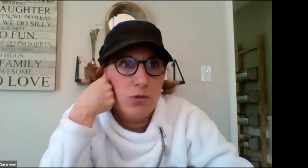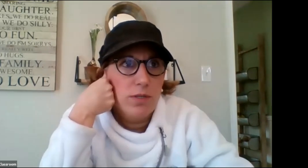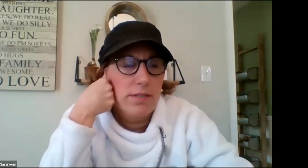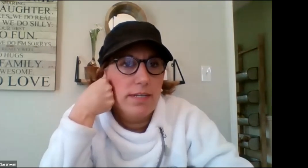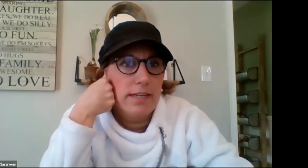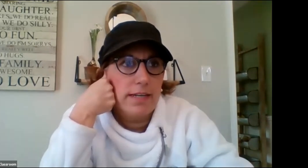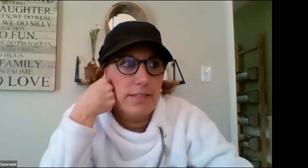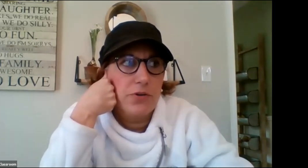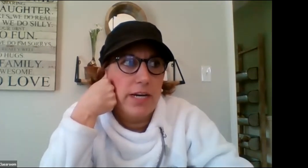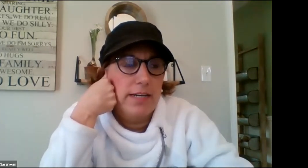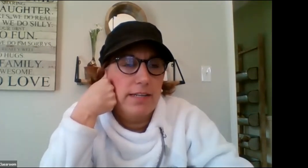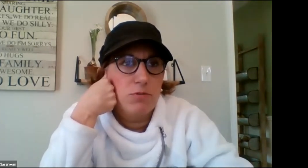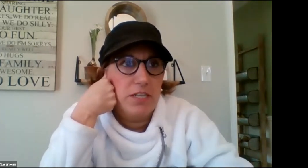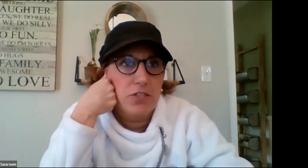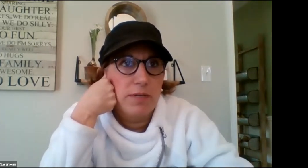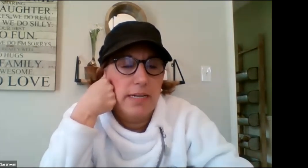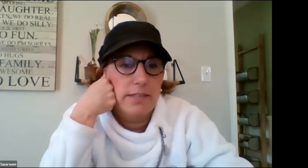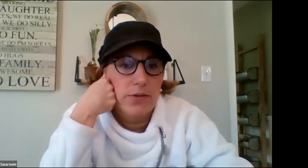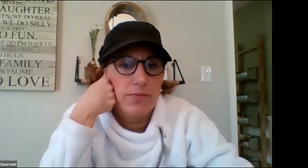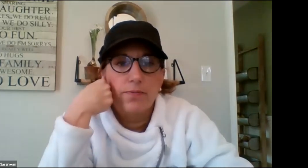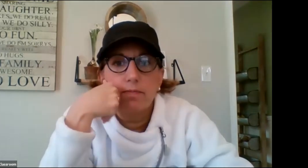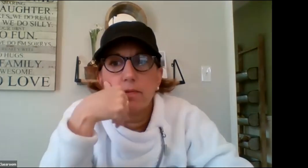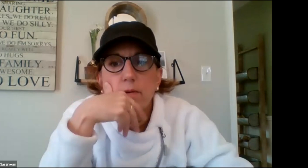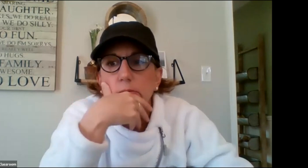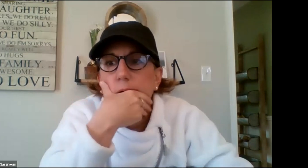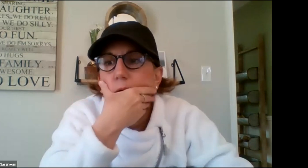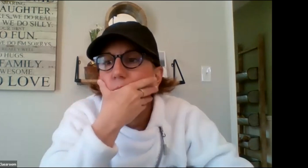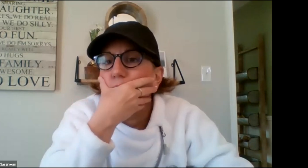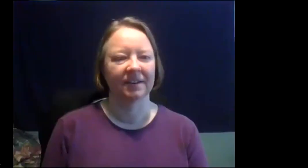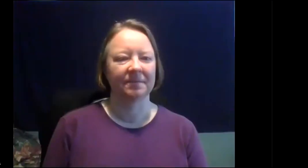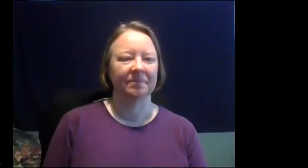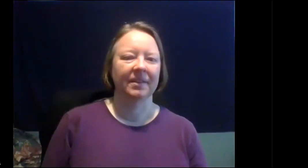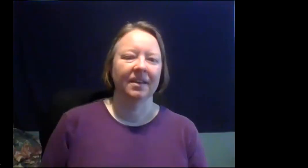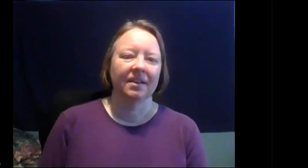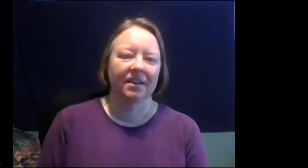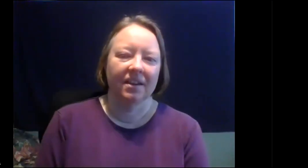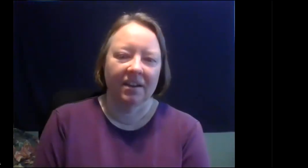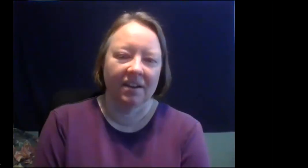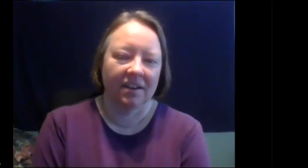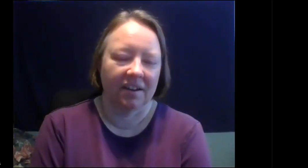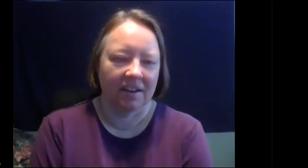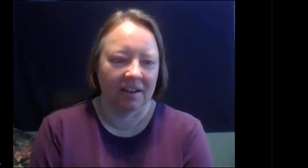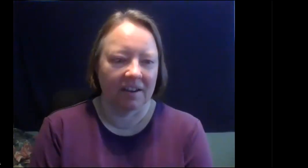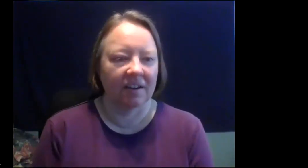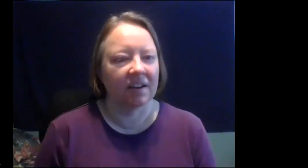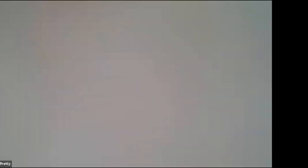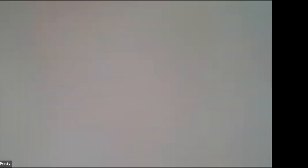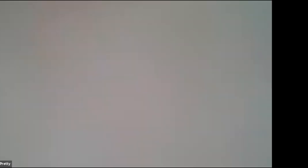hasp@hope.edu and let us know that, and then we'll make sure we get it to you. Yeah. Beth, could I ask you one more time? I'm the one that asked